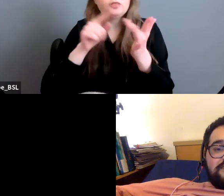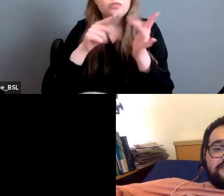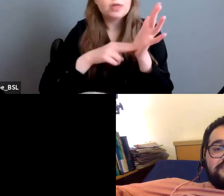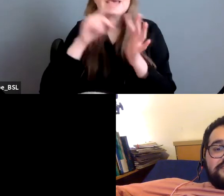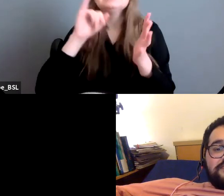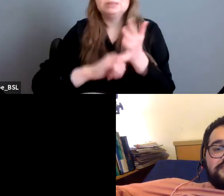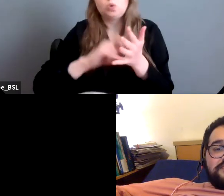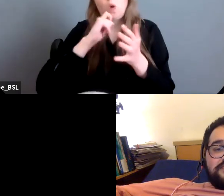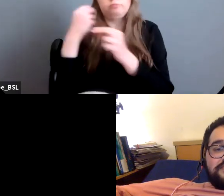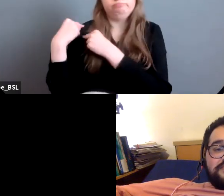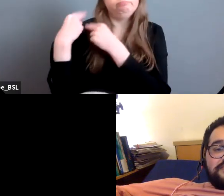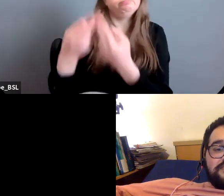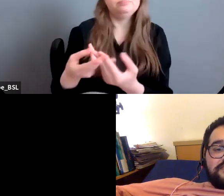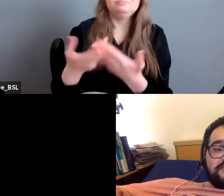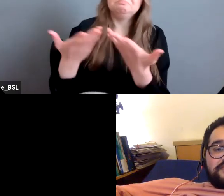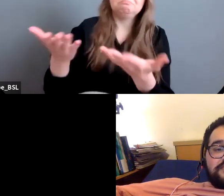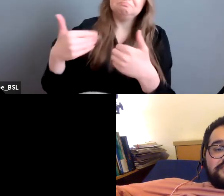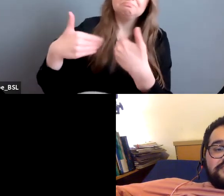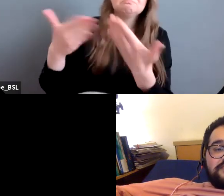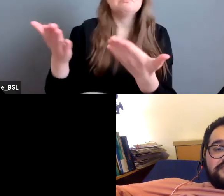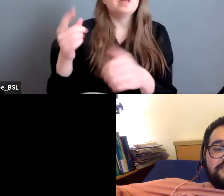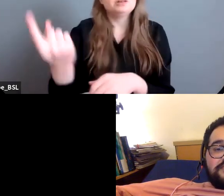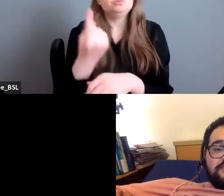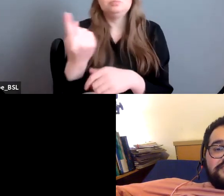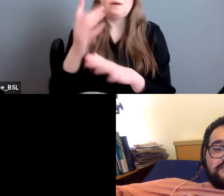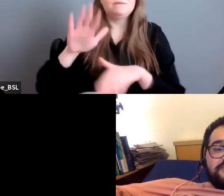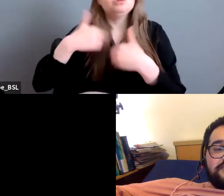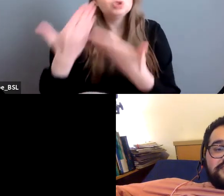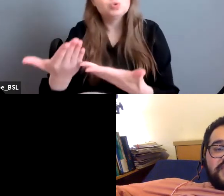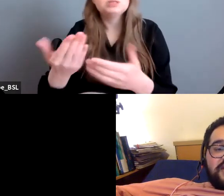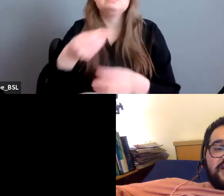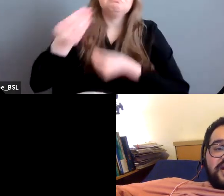so he can introduce himself and tell you a little bit more about him.